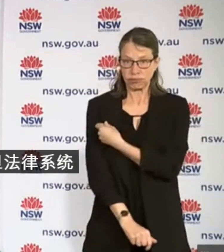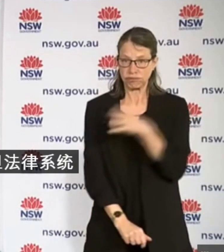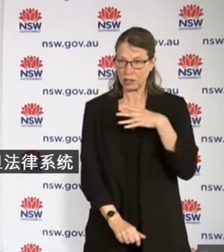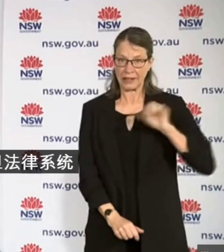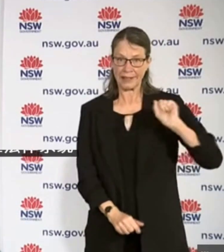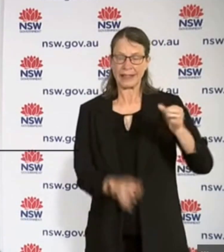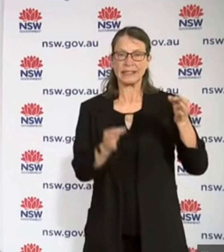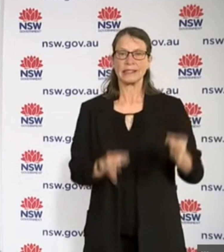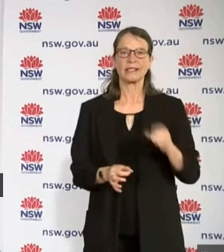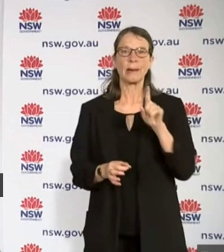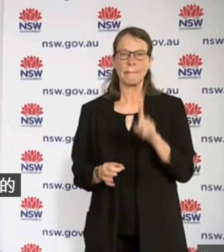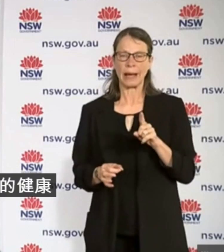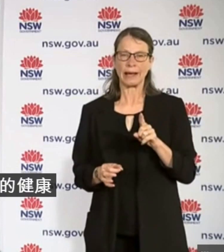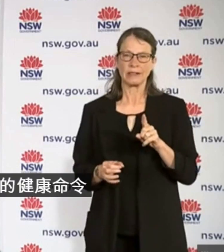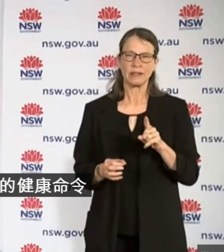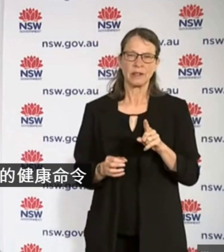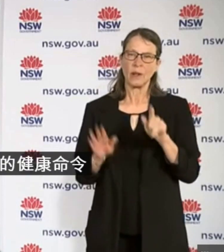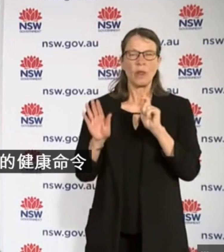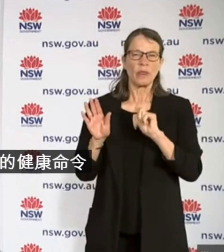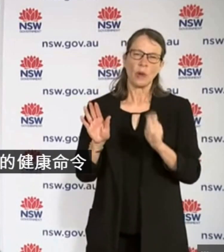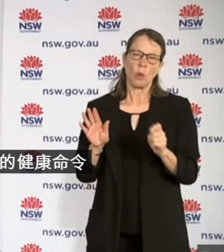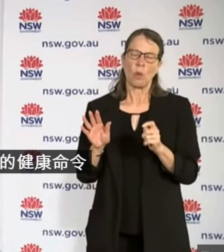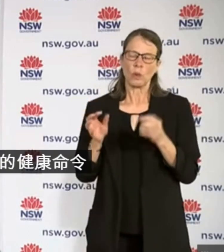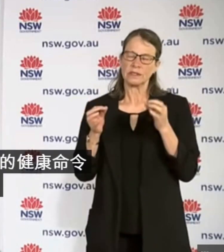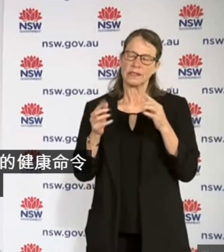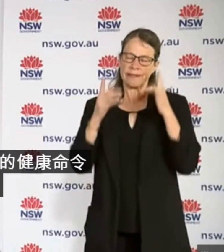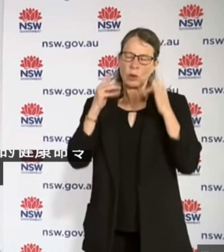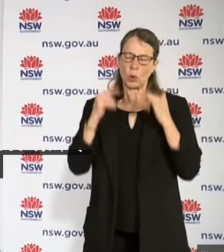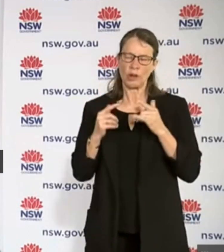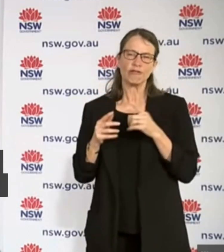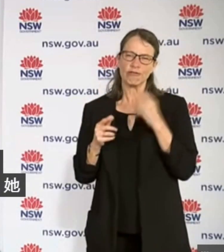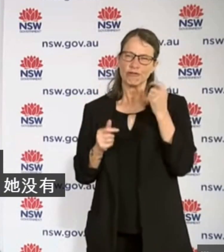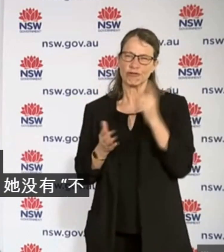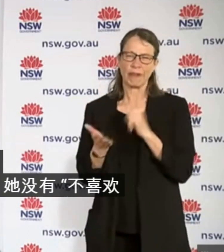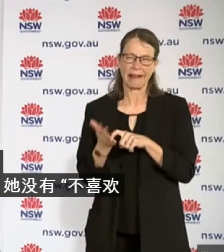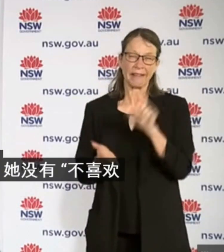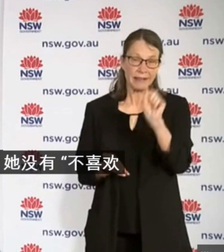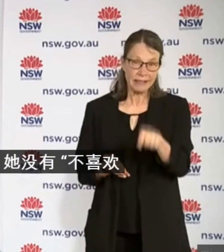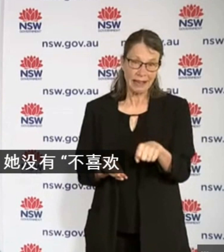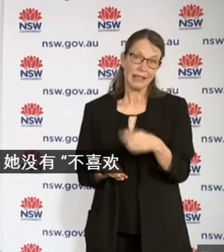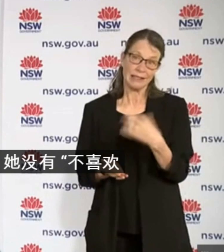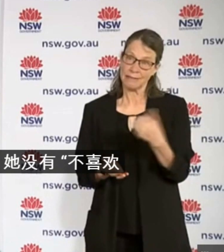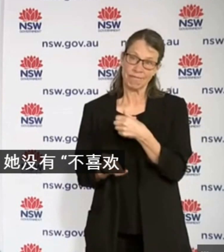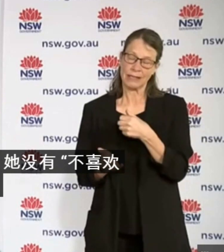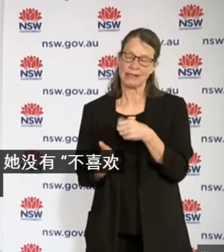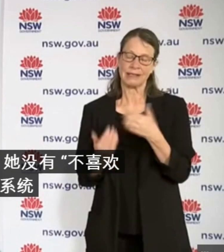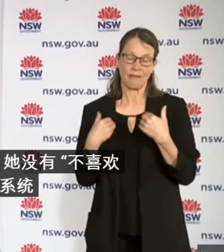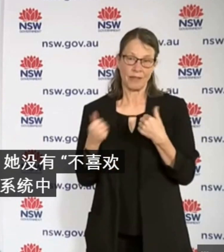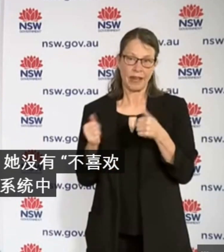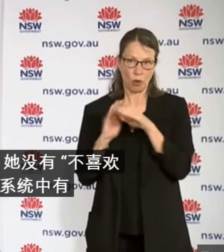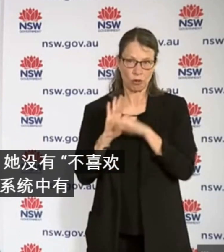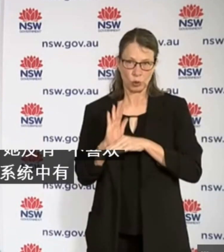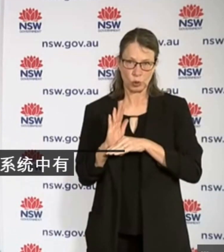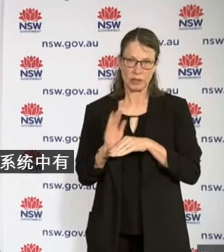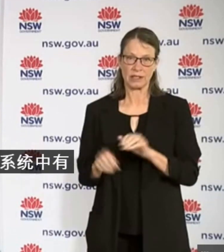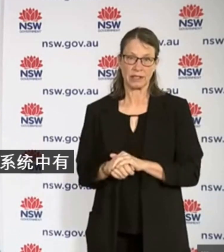the health orders. They're there in exceptional circumstances. Dr. Chant's often talked about the special powers she has. She doesn't like to exercise them regularly. But